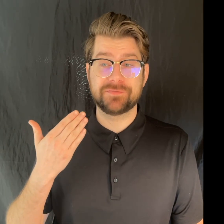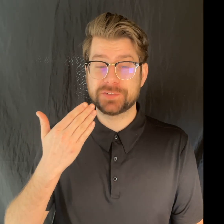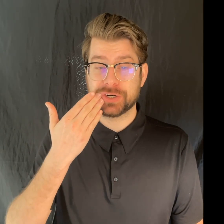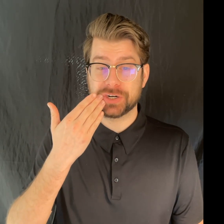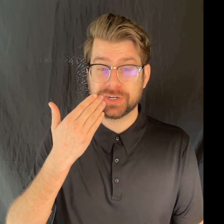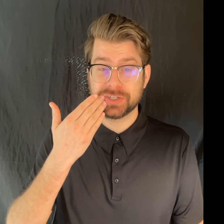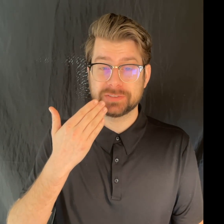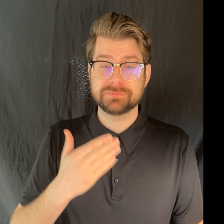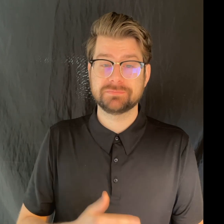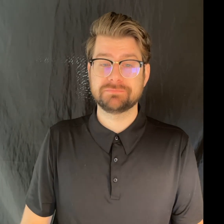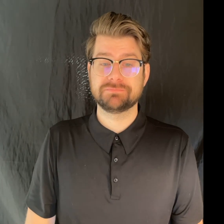laughter,